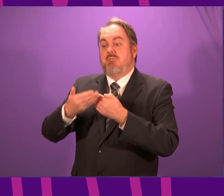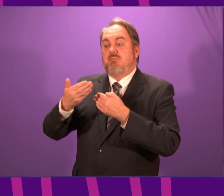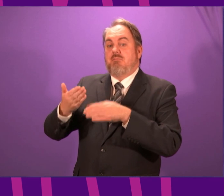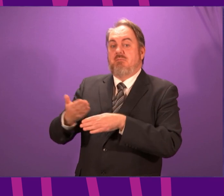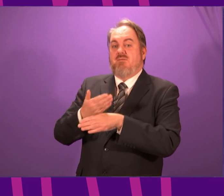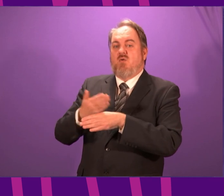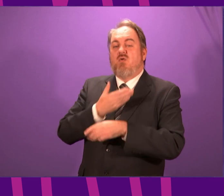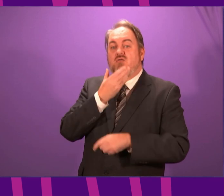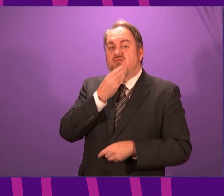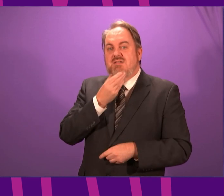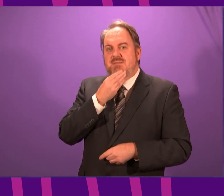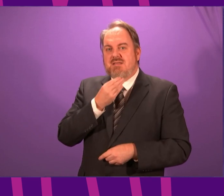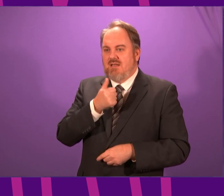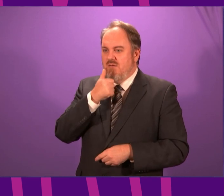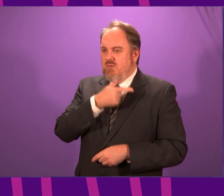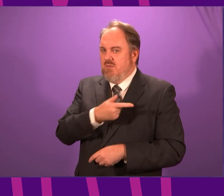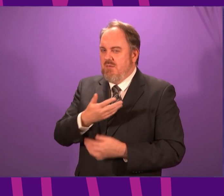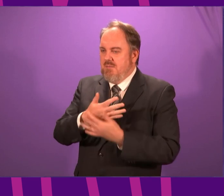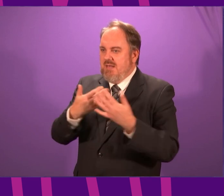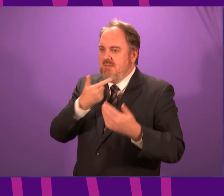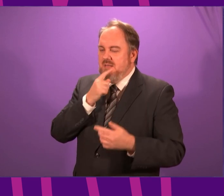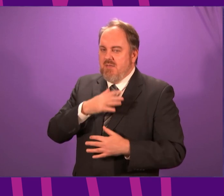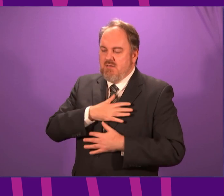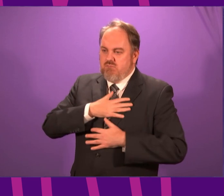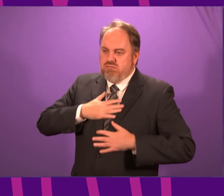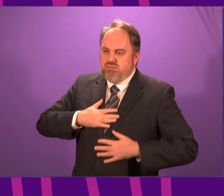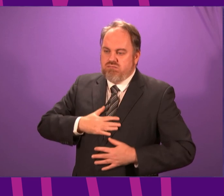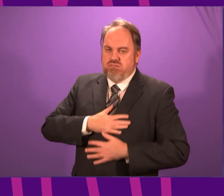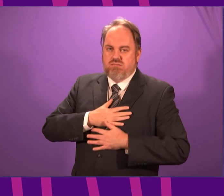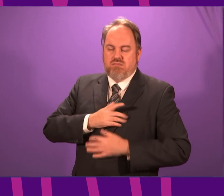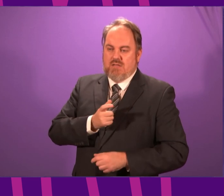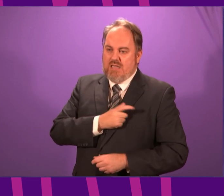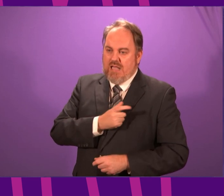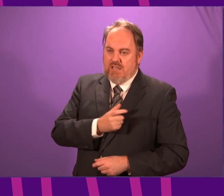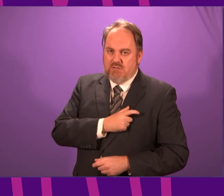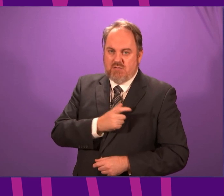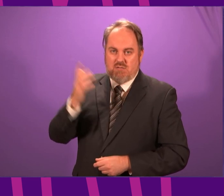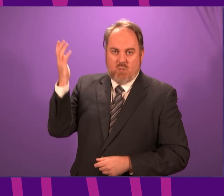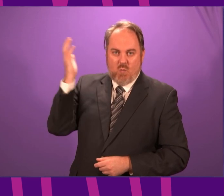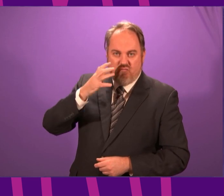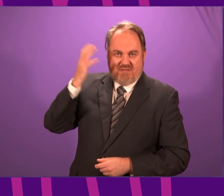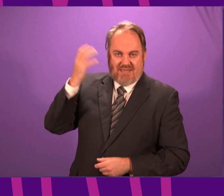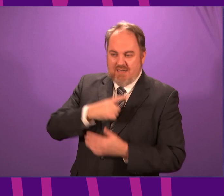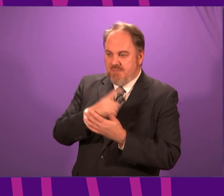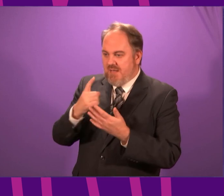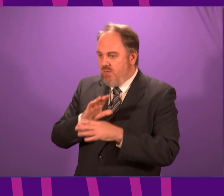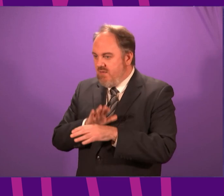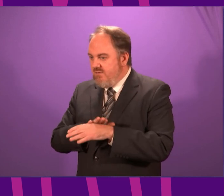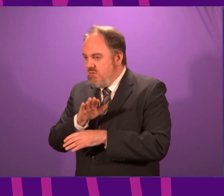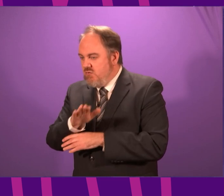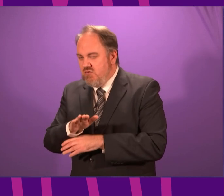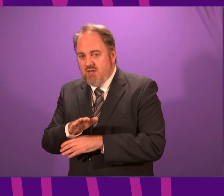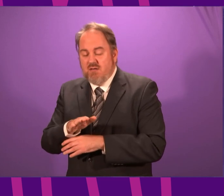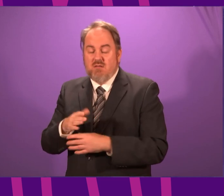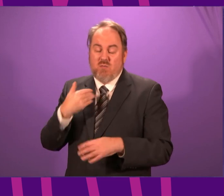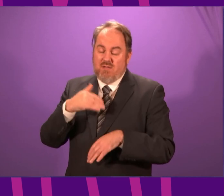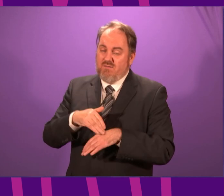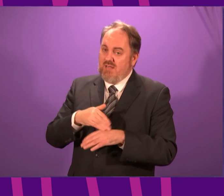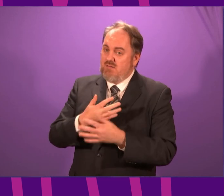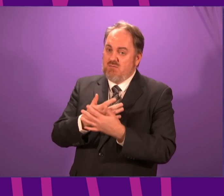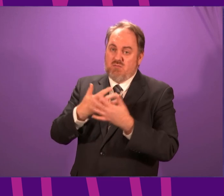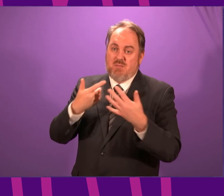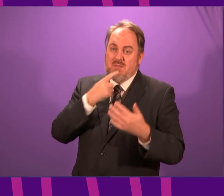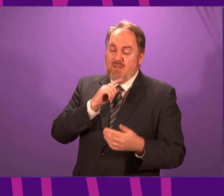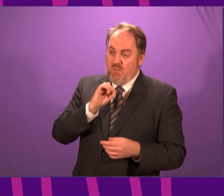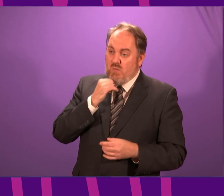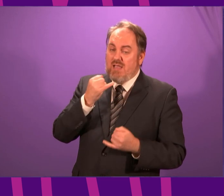when anxieties, fears, the concerns about what the future is going to hold will inevitably just